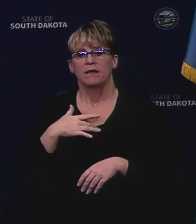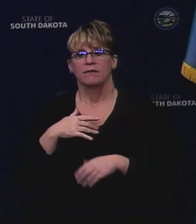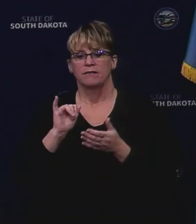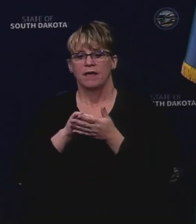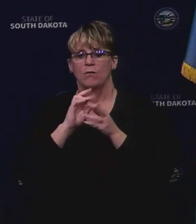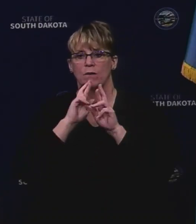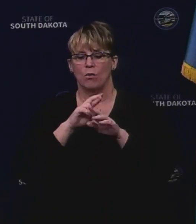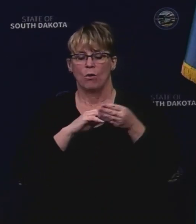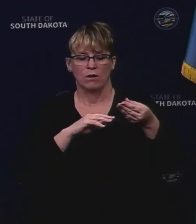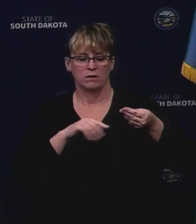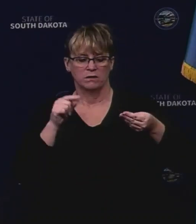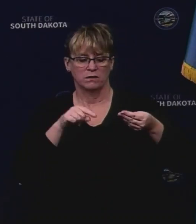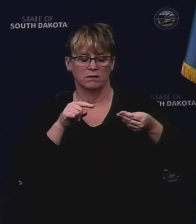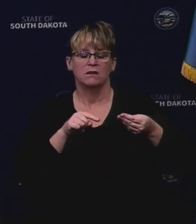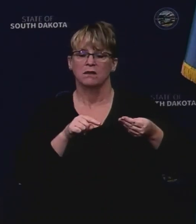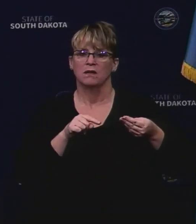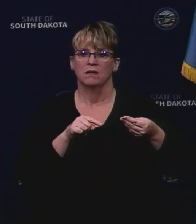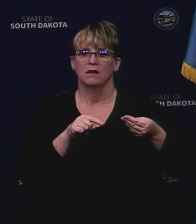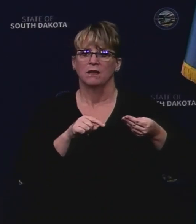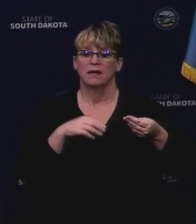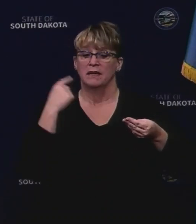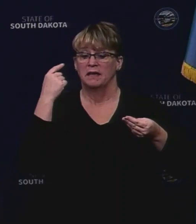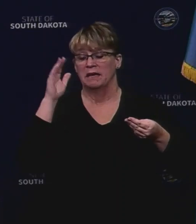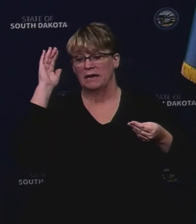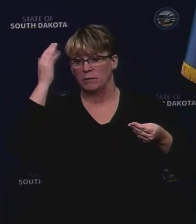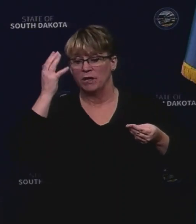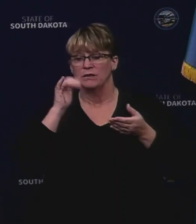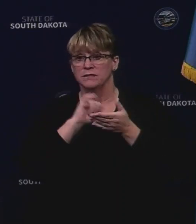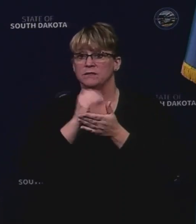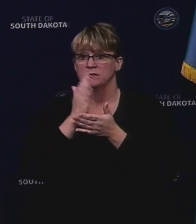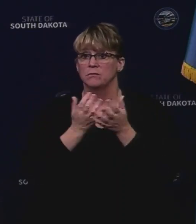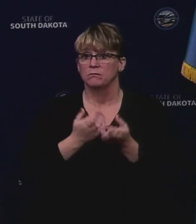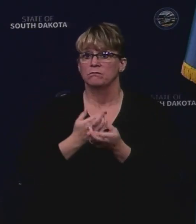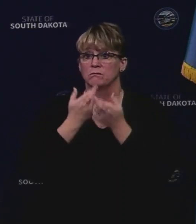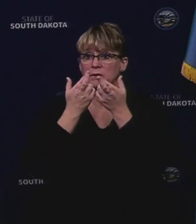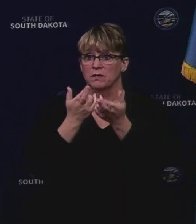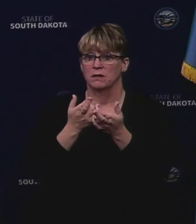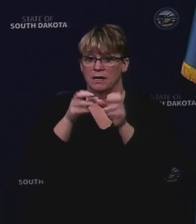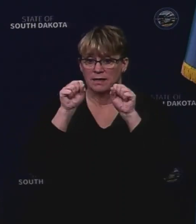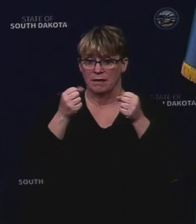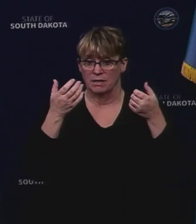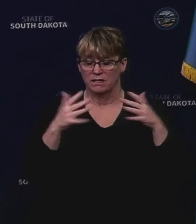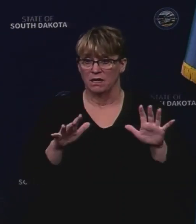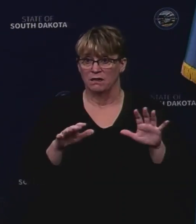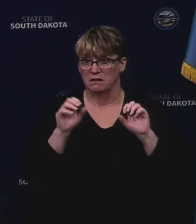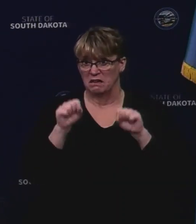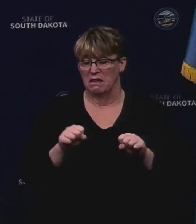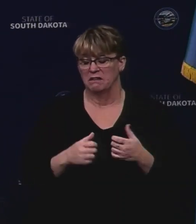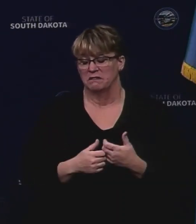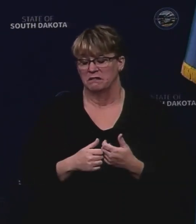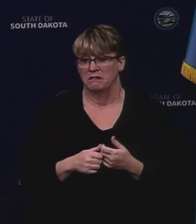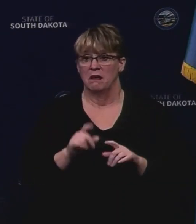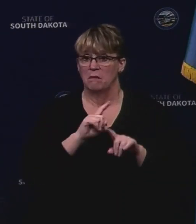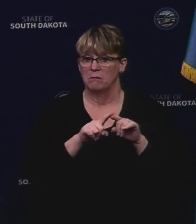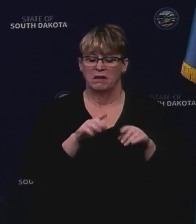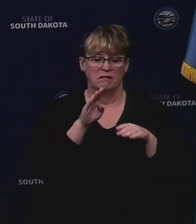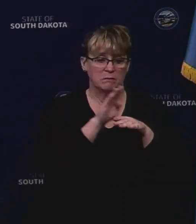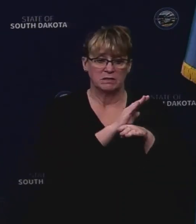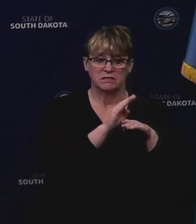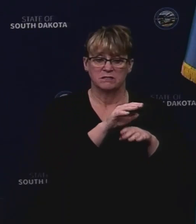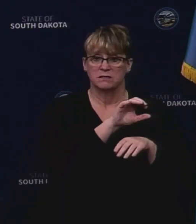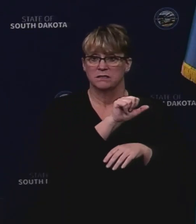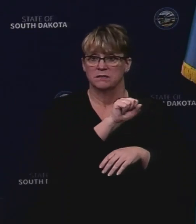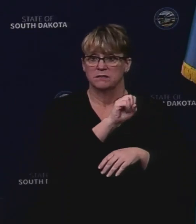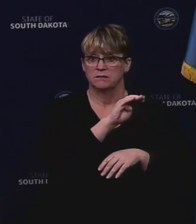report, it certainly looks like there's some recommendations that could be done, but they've been working well